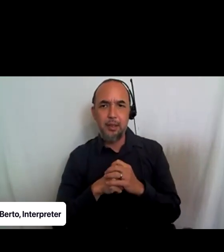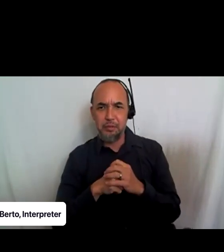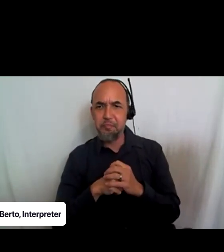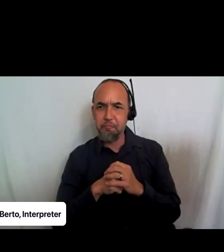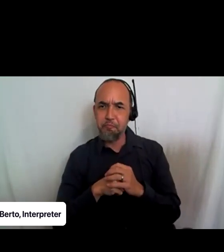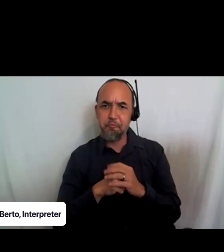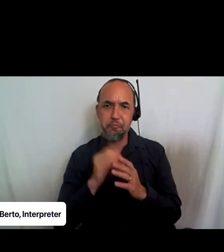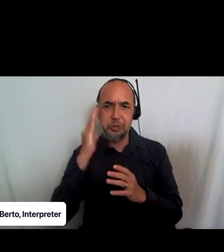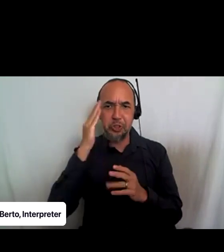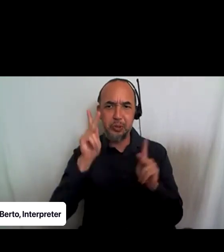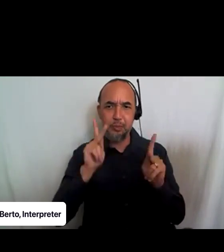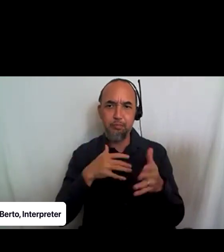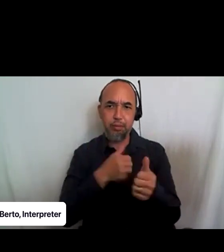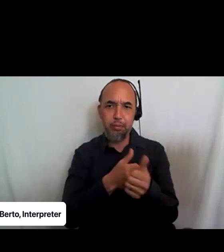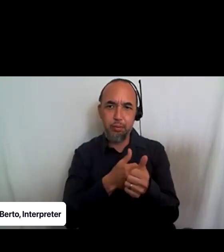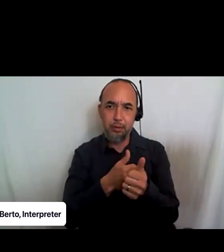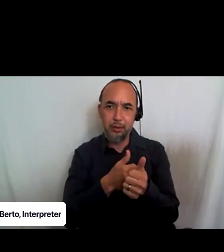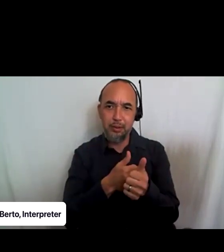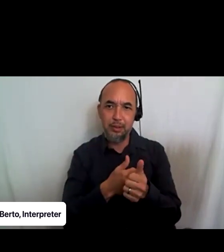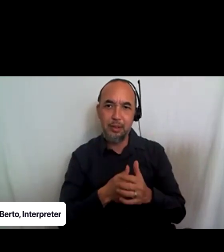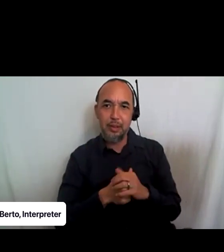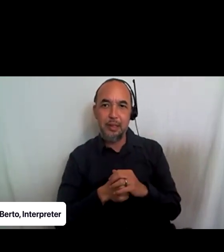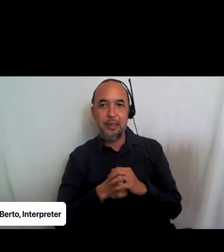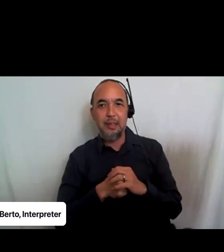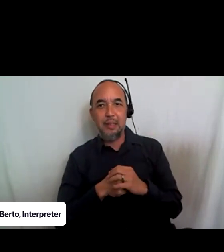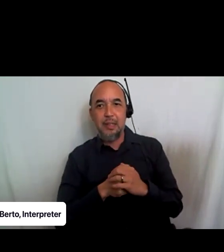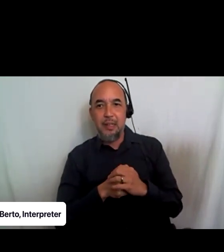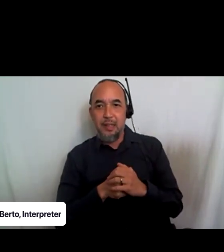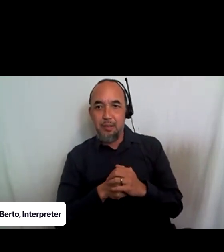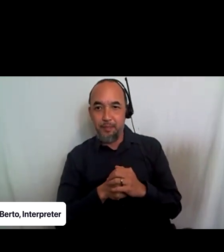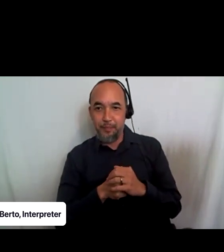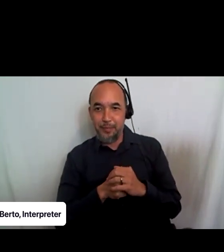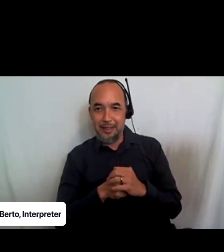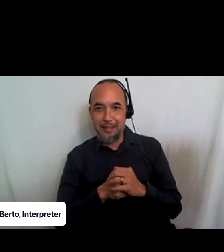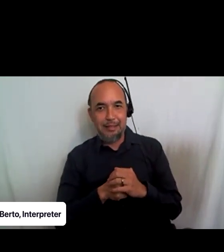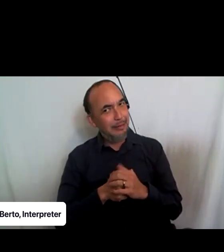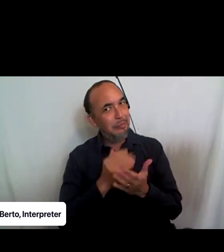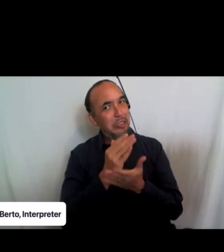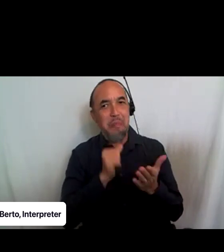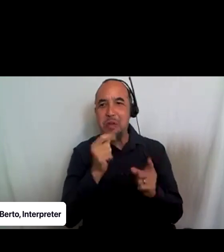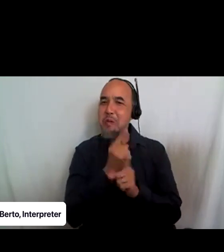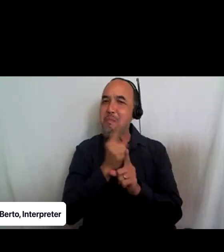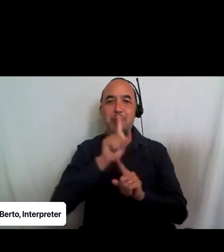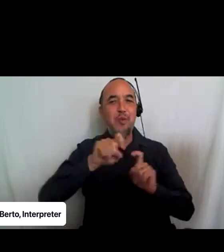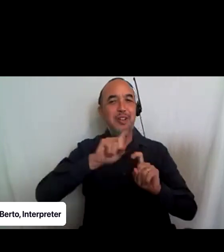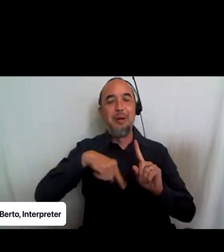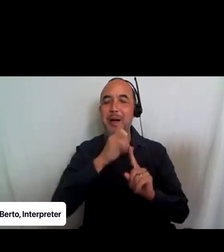there. Okay. So there's other inappropriate questions about Khan that I'm not going to bring up right now. But go